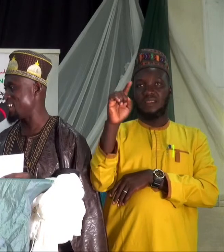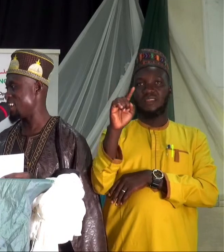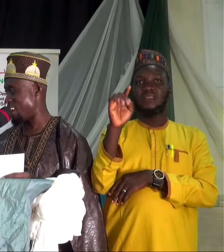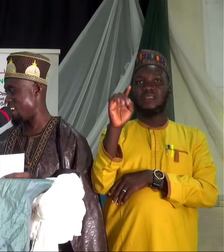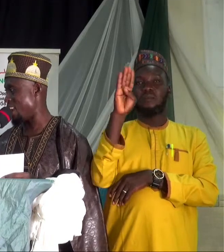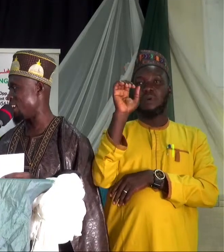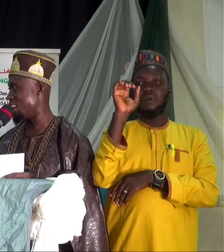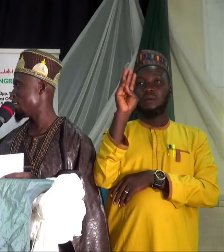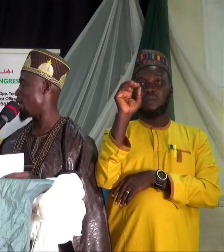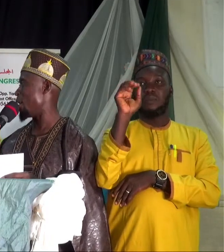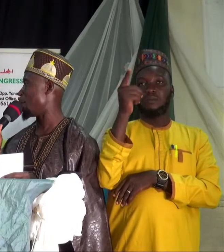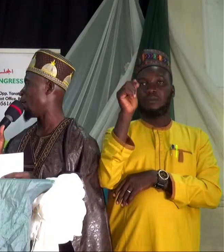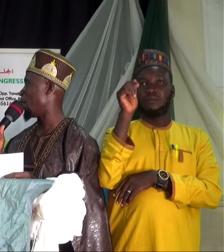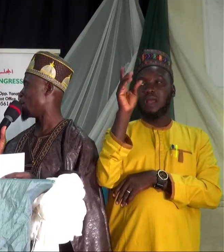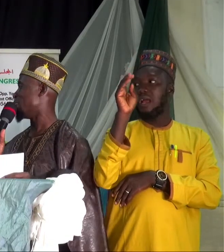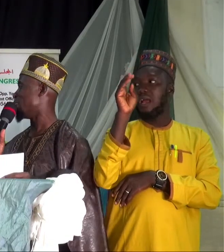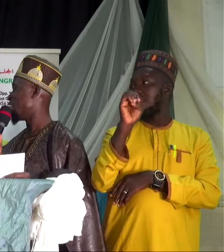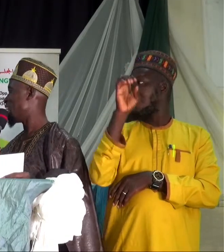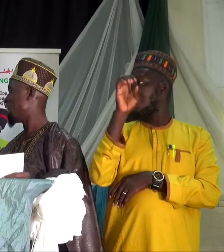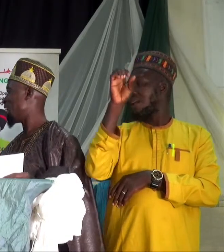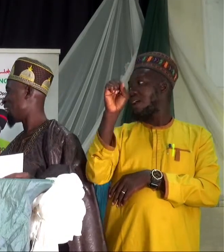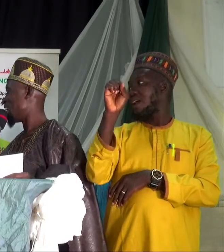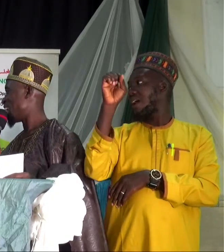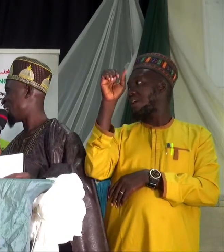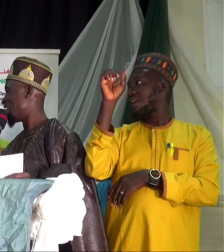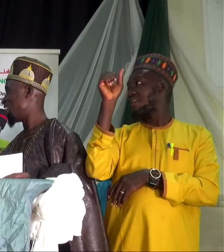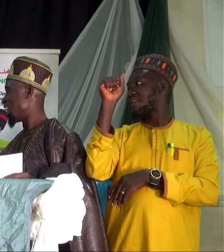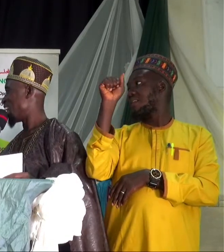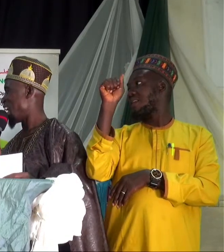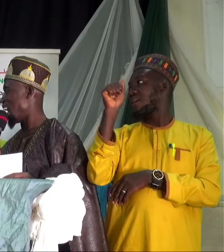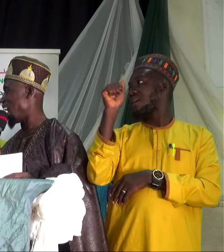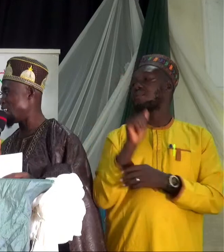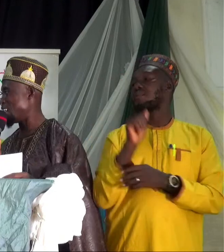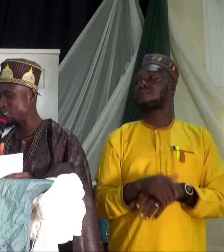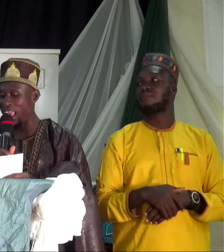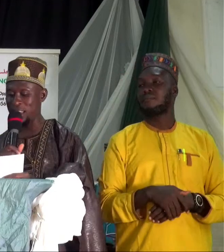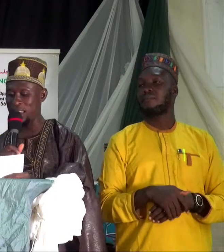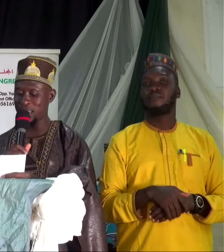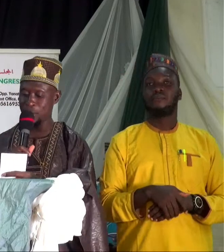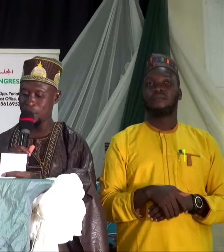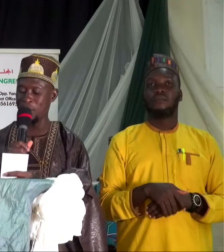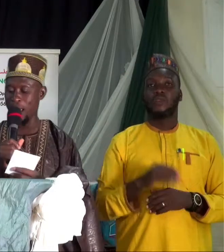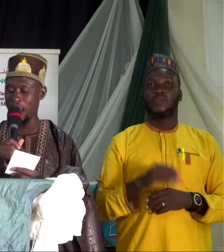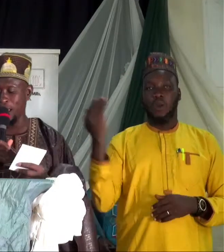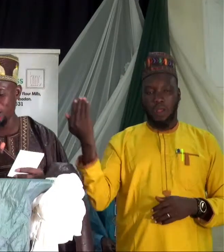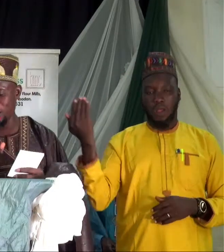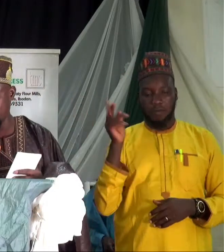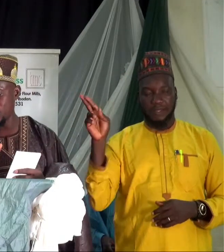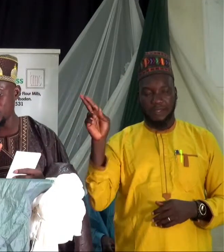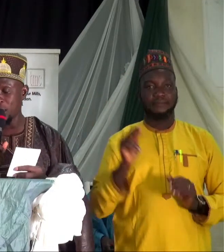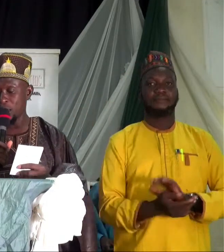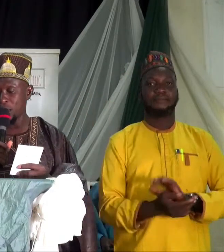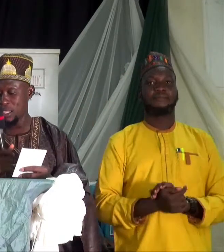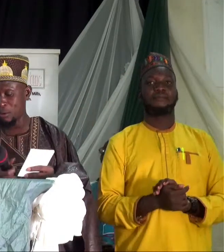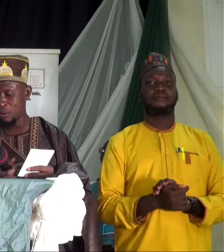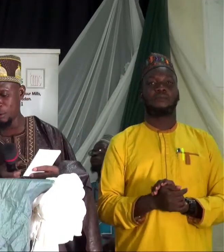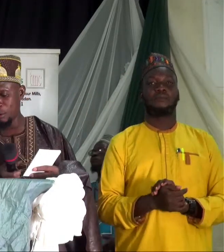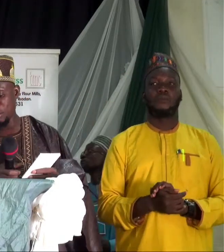FCA. E ba ngo lo tobi. Allahu Akbar. Ahlan wa sahlan wa marhaba bikum.